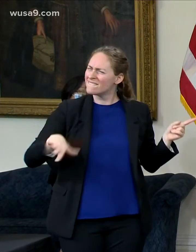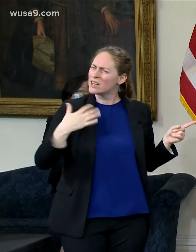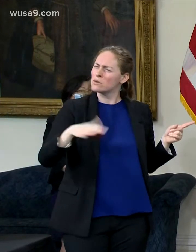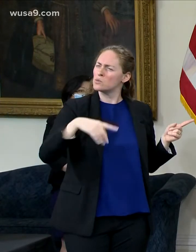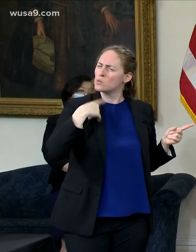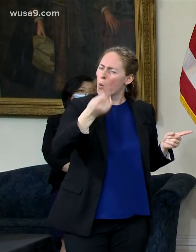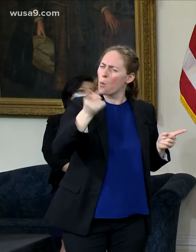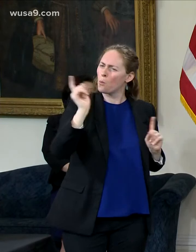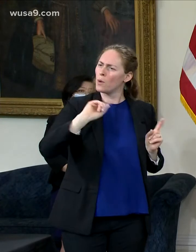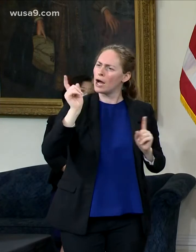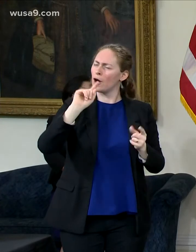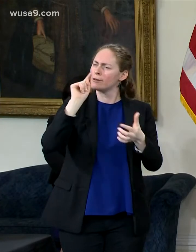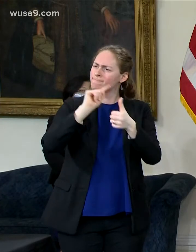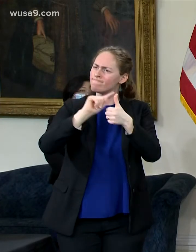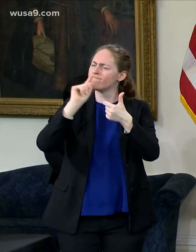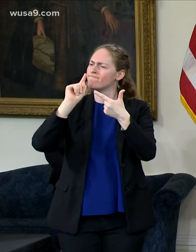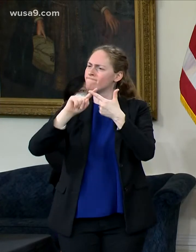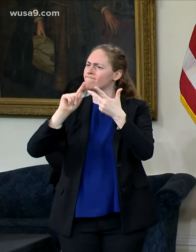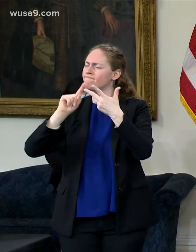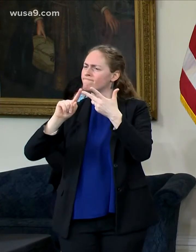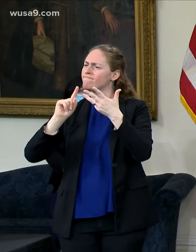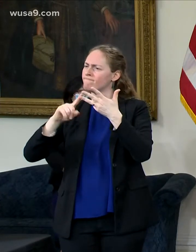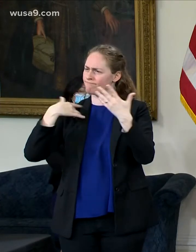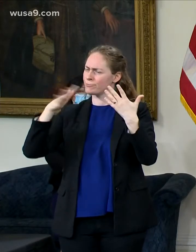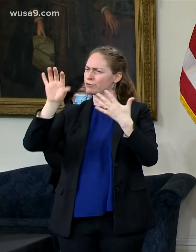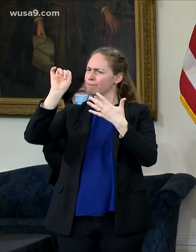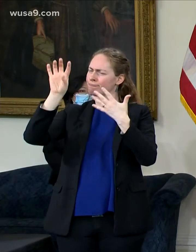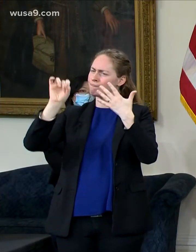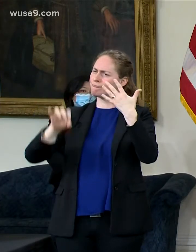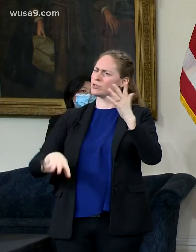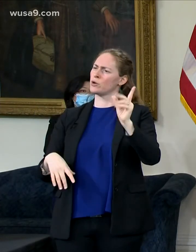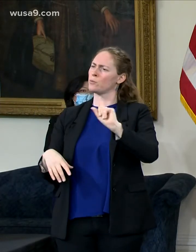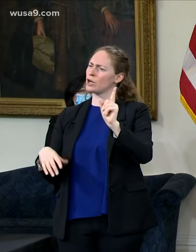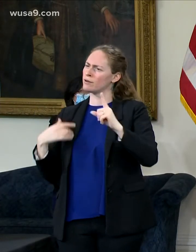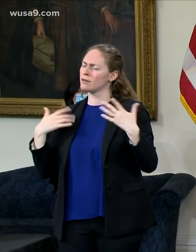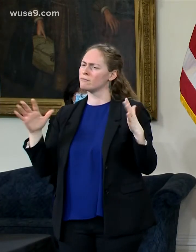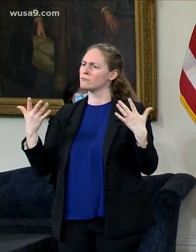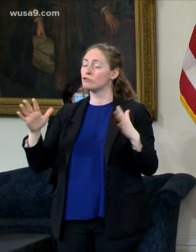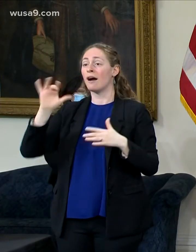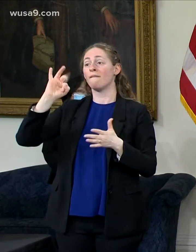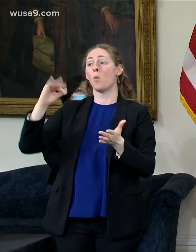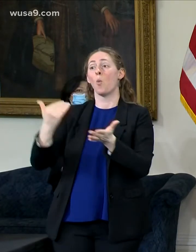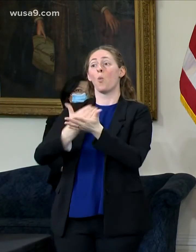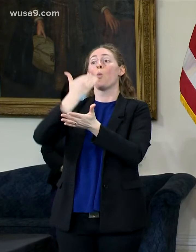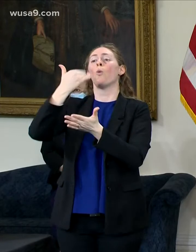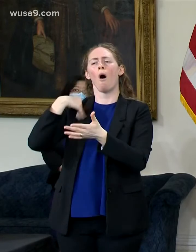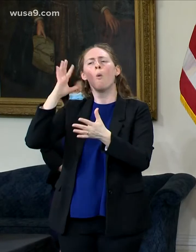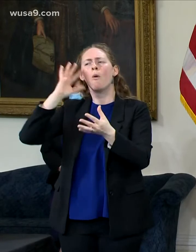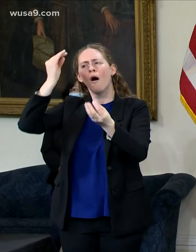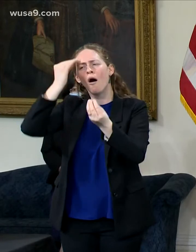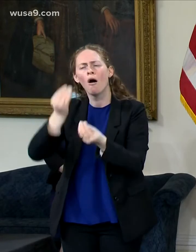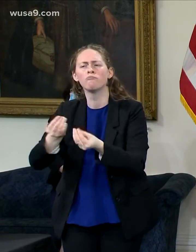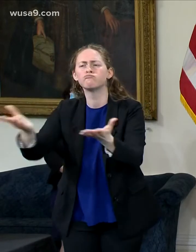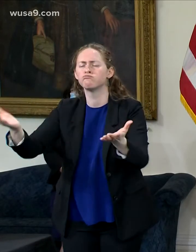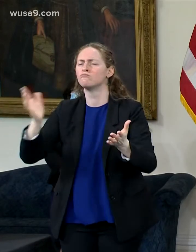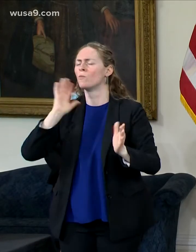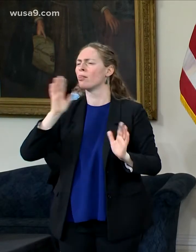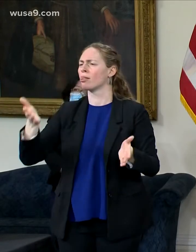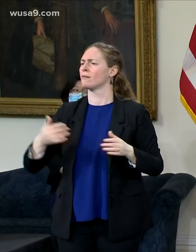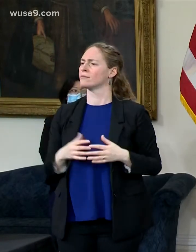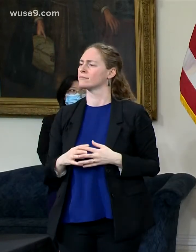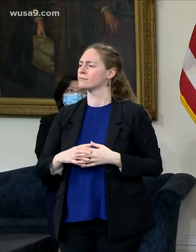Baltimore County one is, and that we'll be making the announcements on the other 4 as we finalize those plans. I ask about